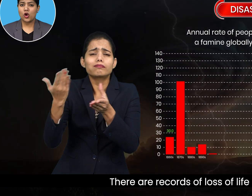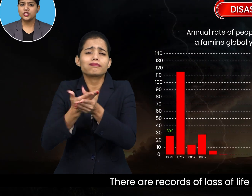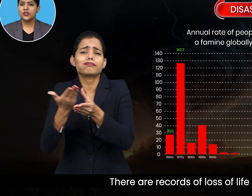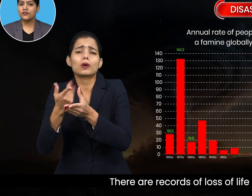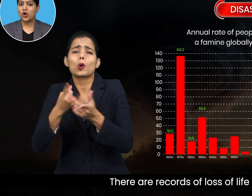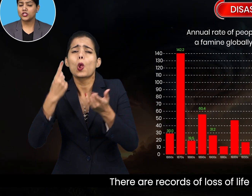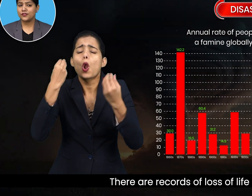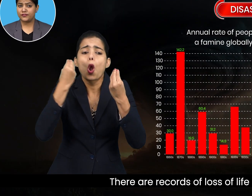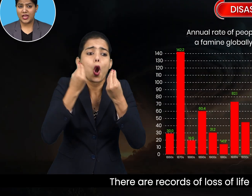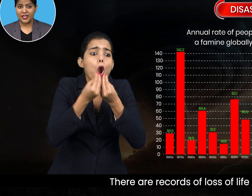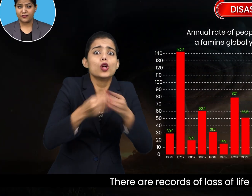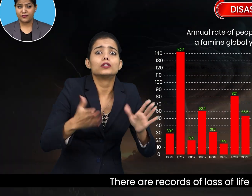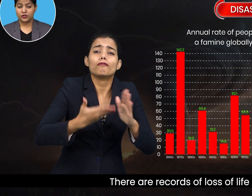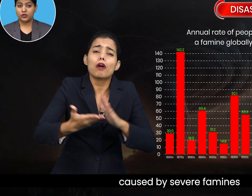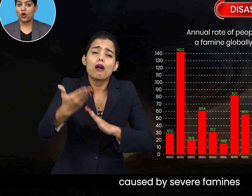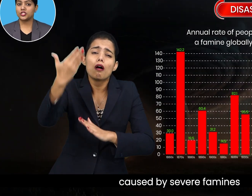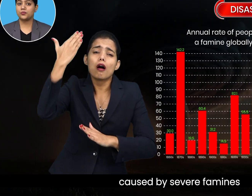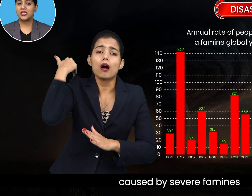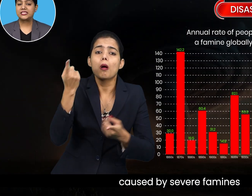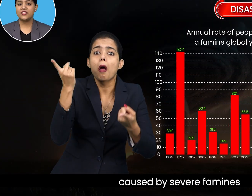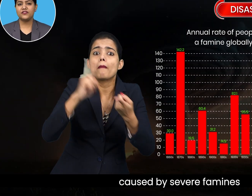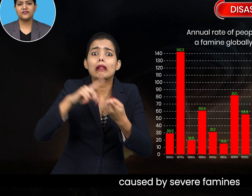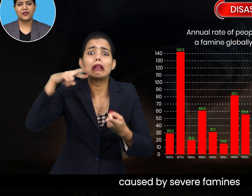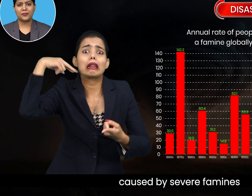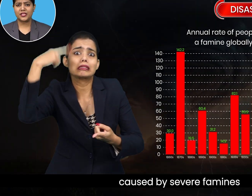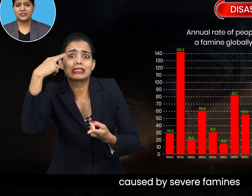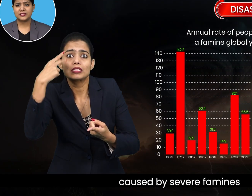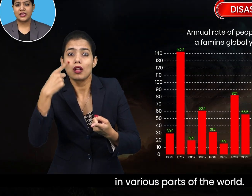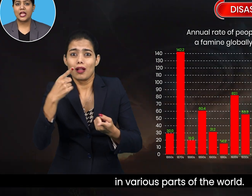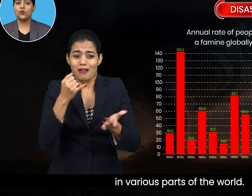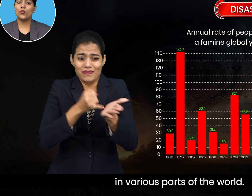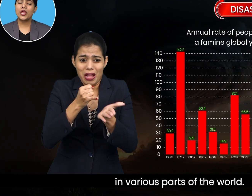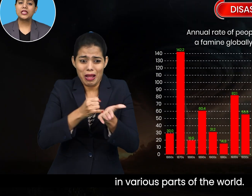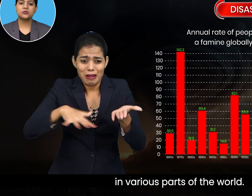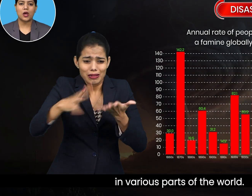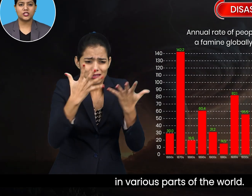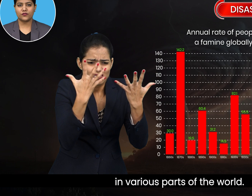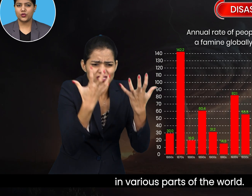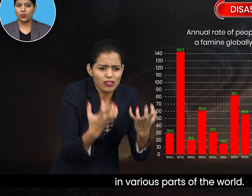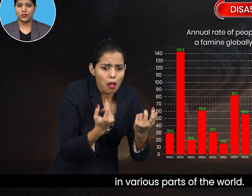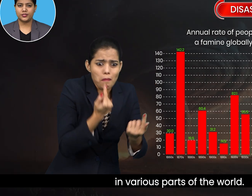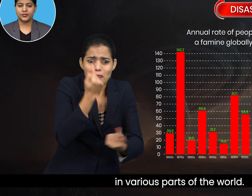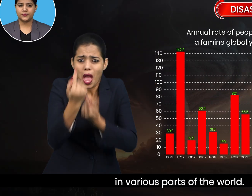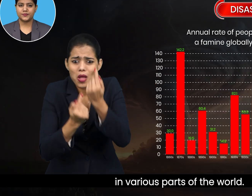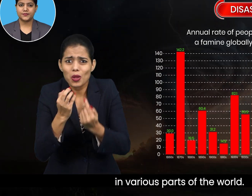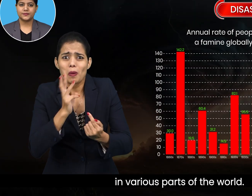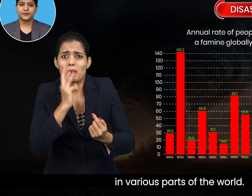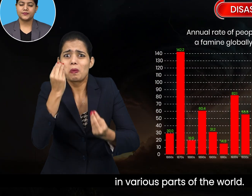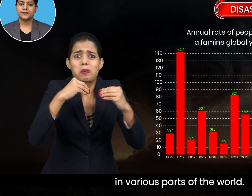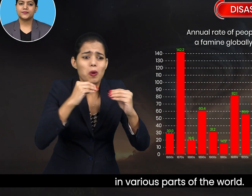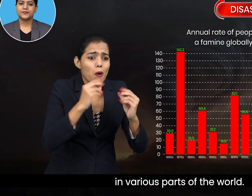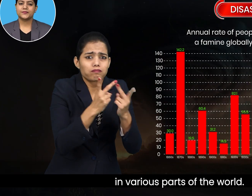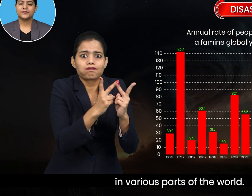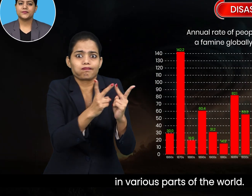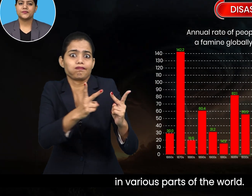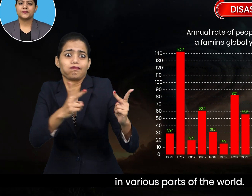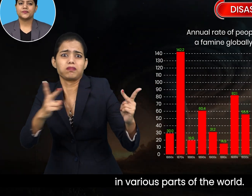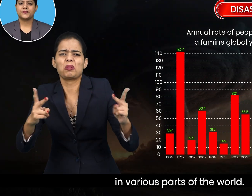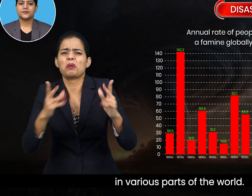are records of loss of life caused by severe famines in various parts of the world.